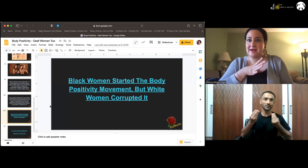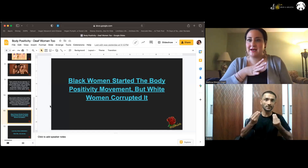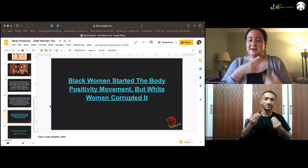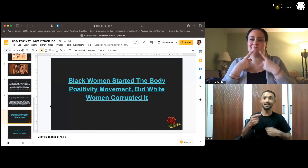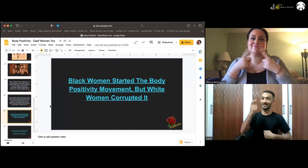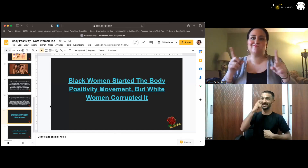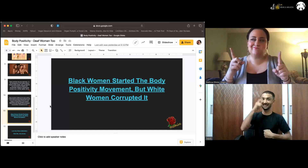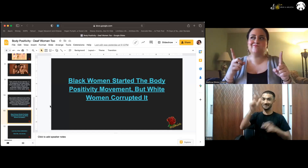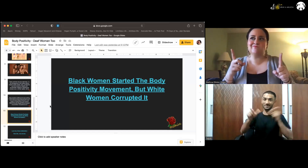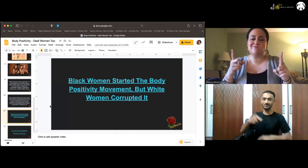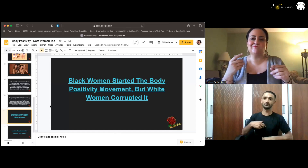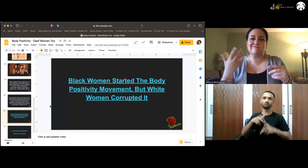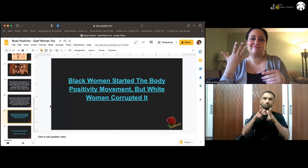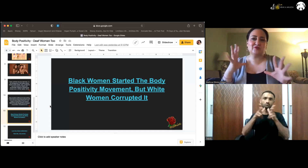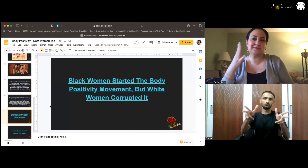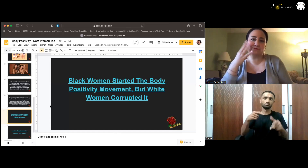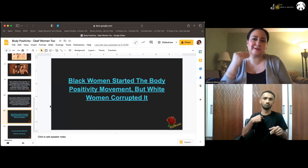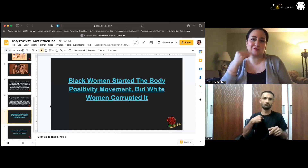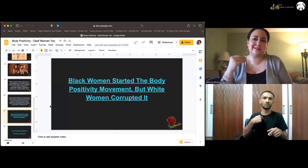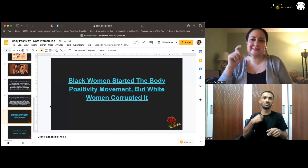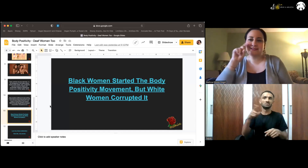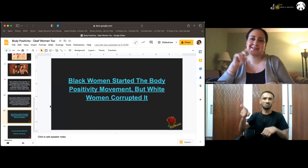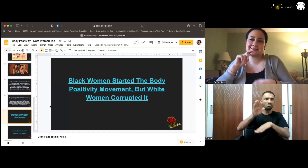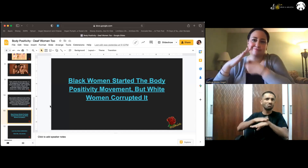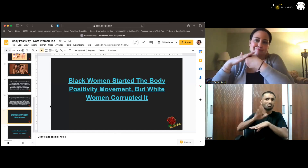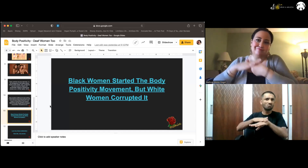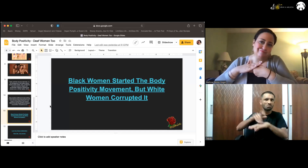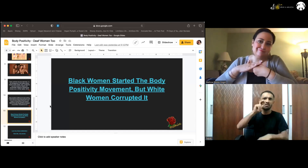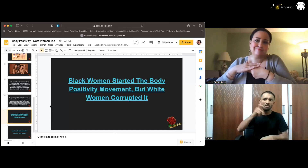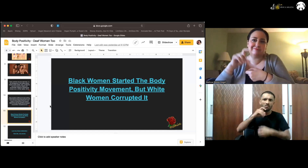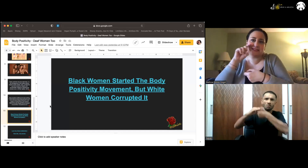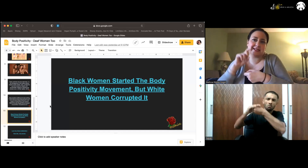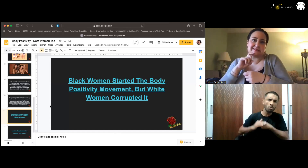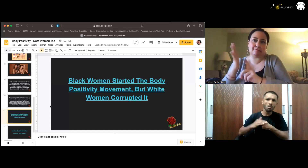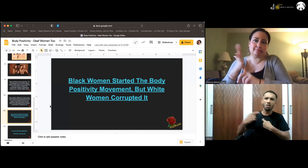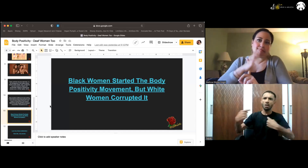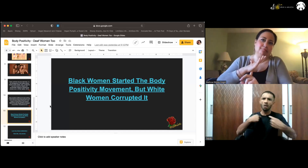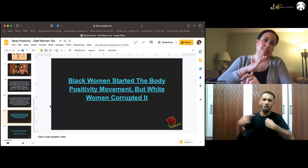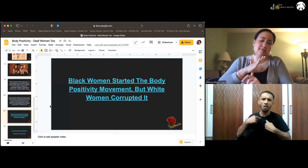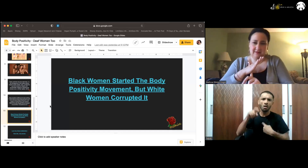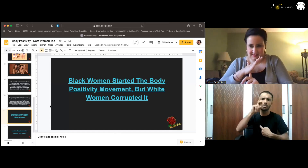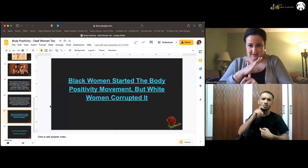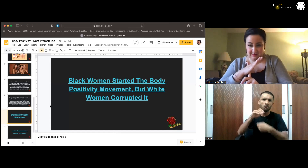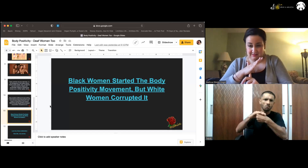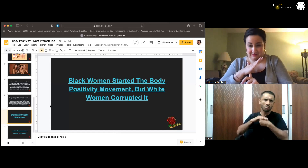many women finally opened up that they finished experiencing discrimination, sexual